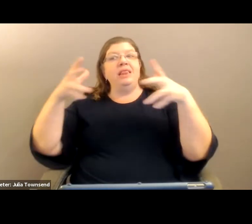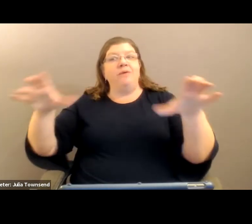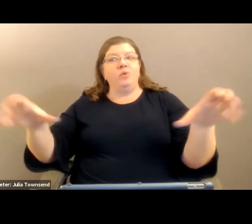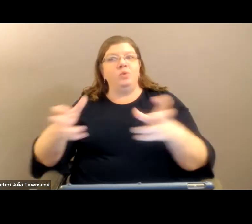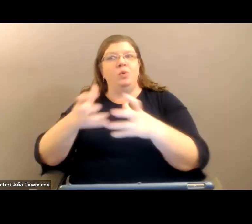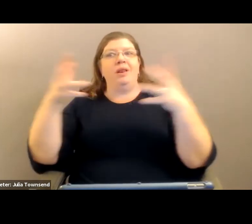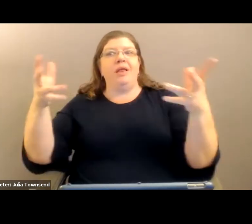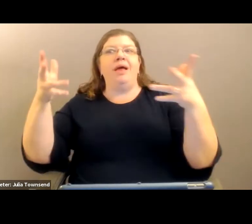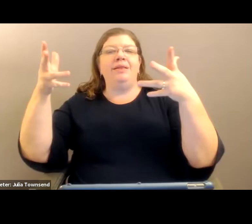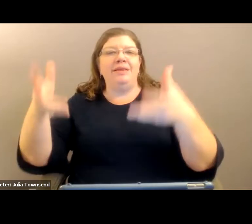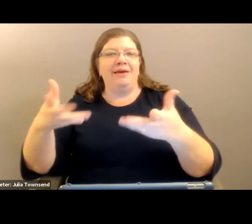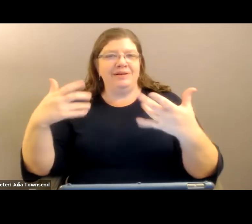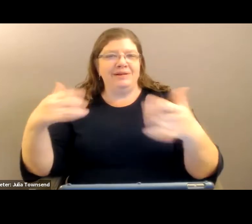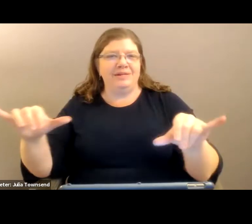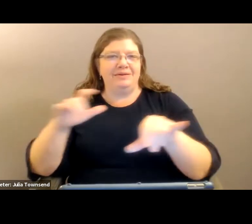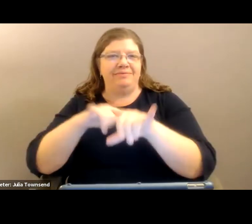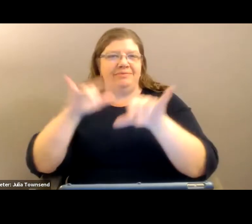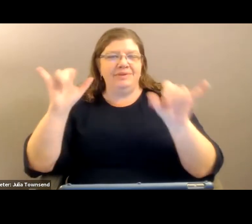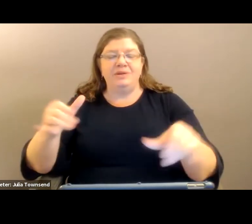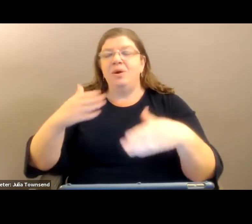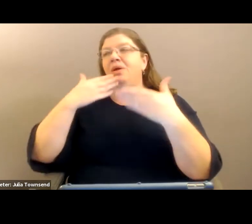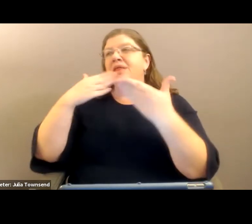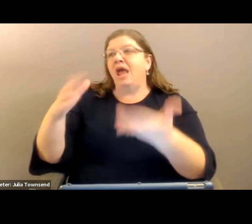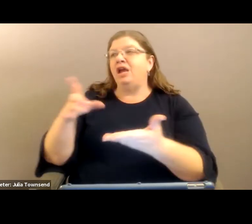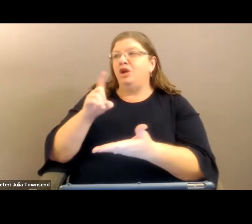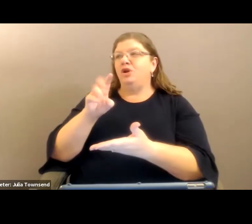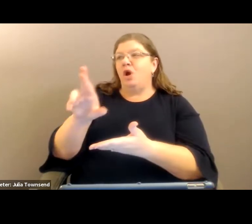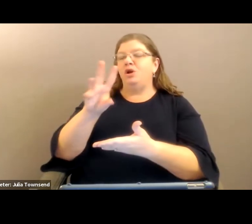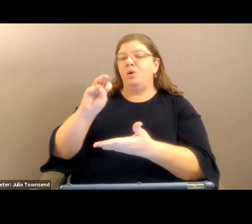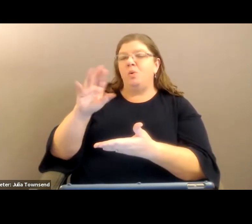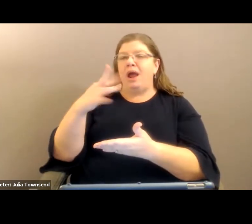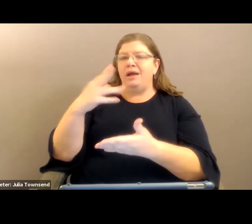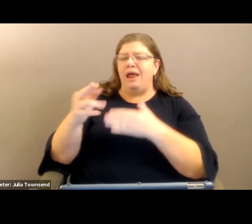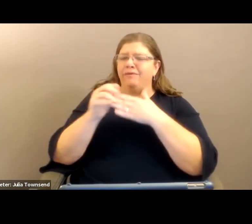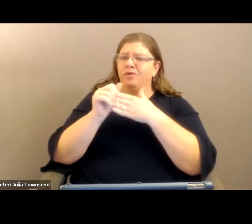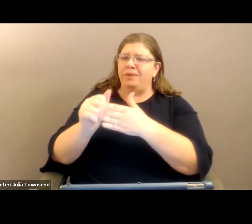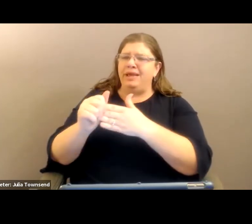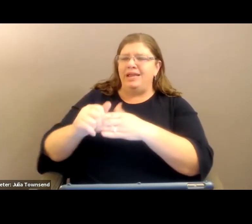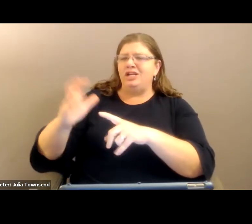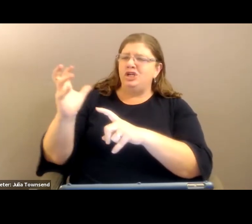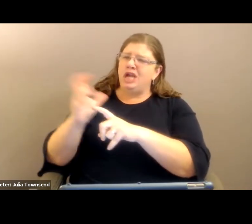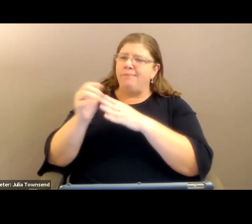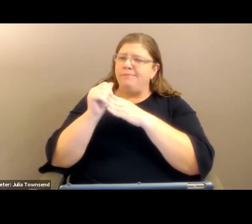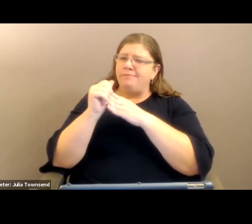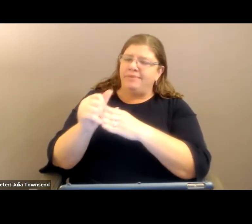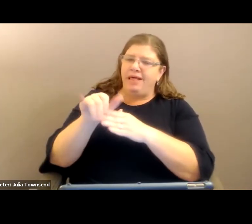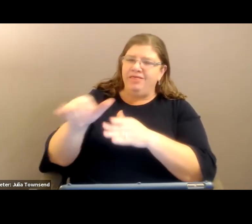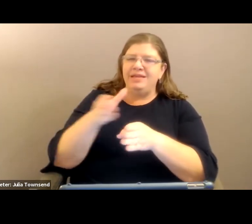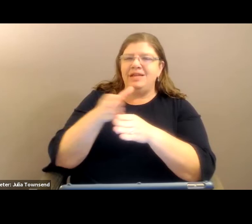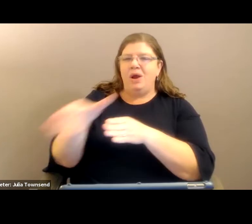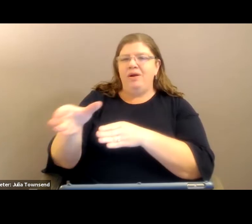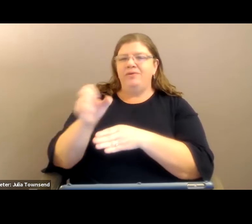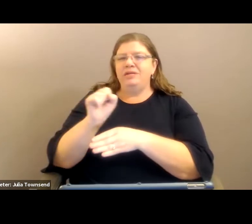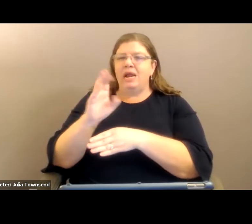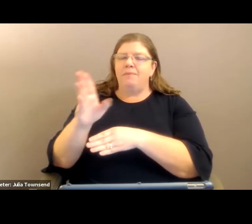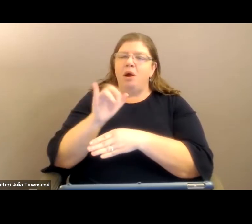also, Dr. Wagenknecht, for being the champion in this area for us in Santa Barbara Unified. Thank you.